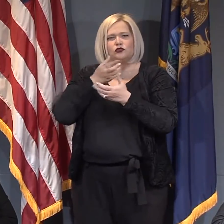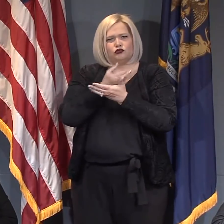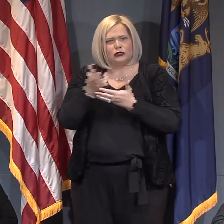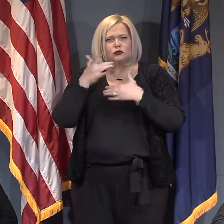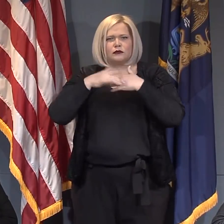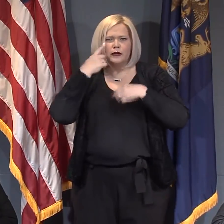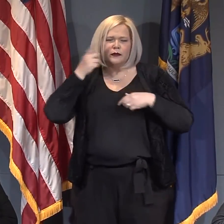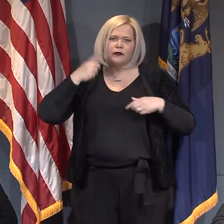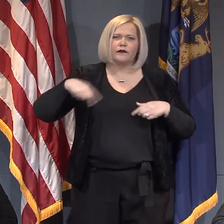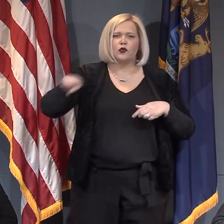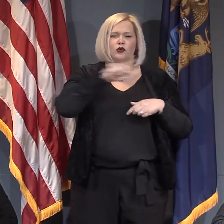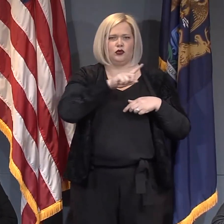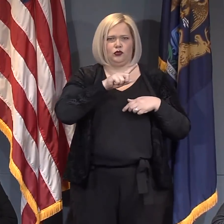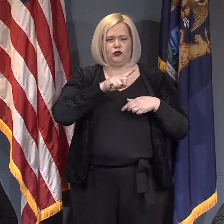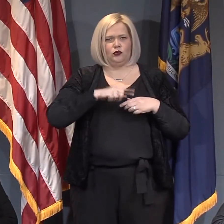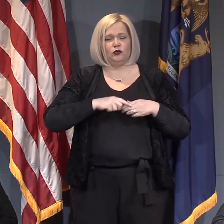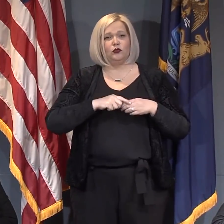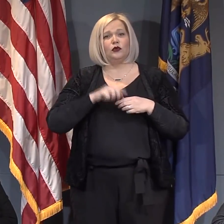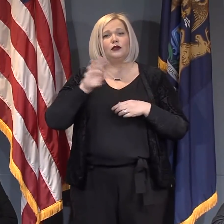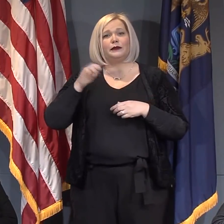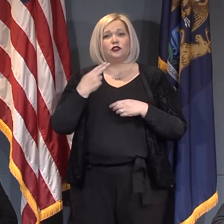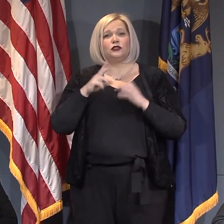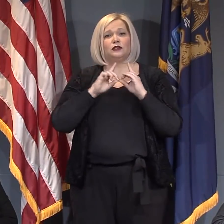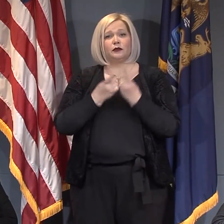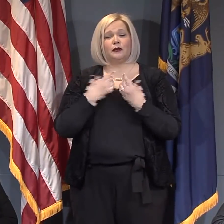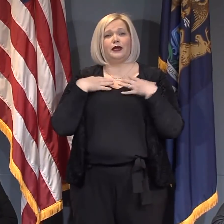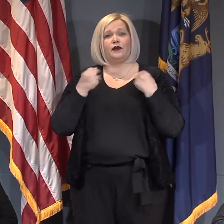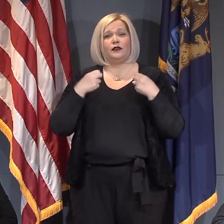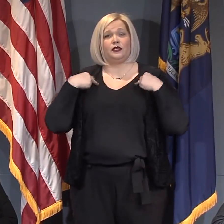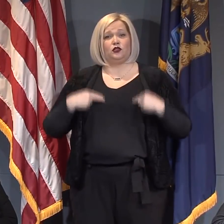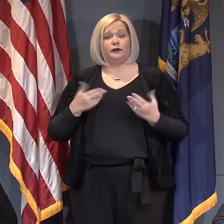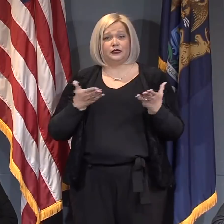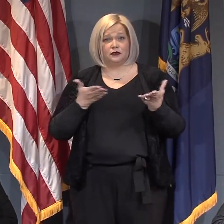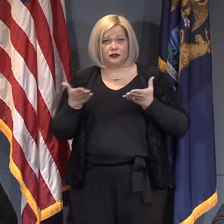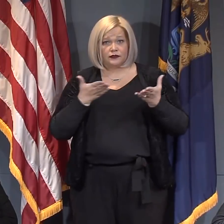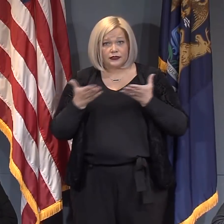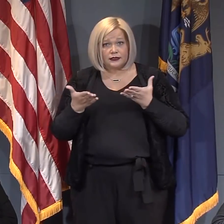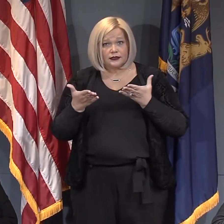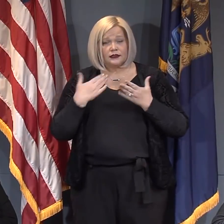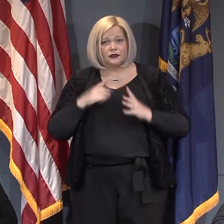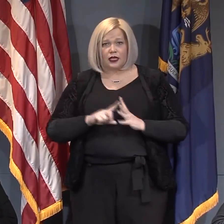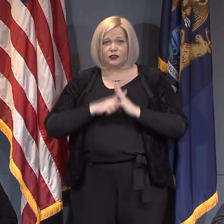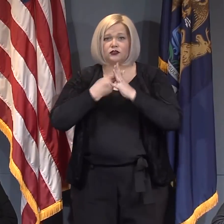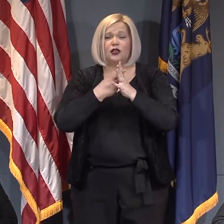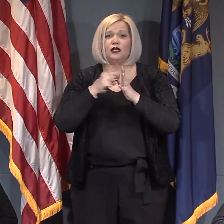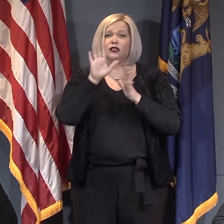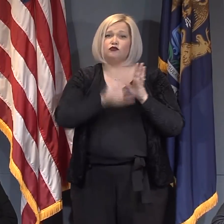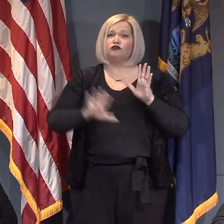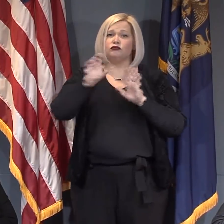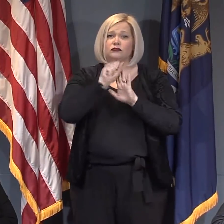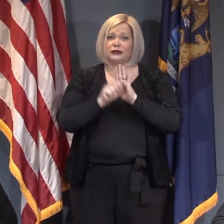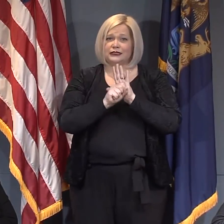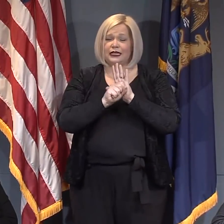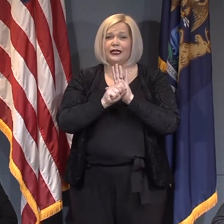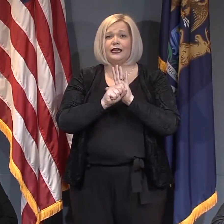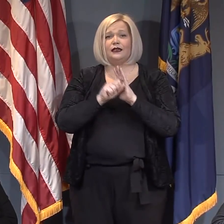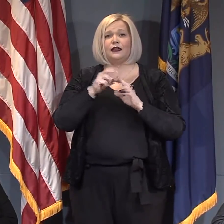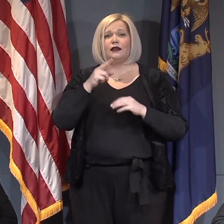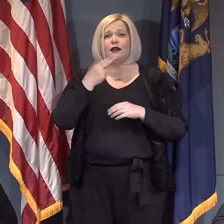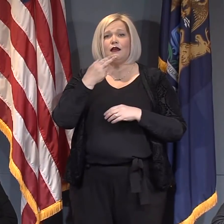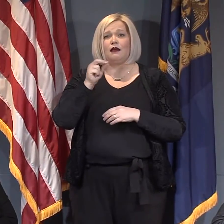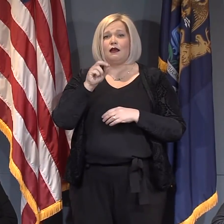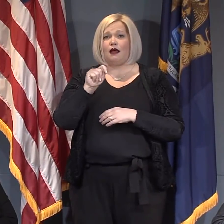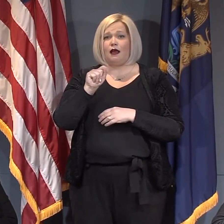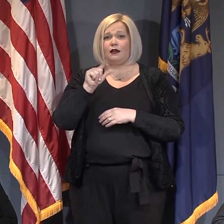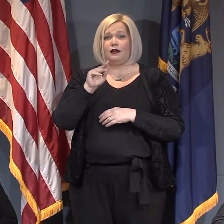this crisis. The Michigan Department of Health and Human Services has launched a statewide hotline for